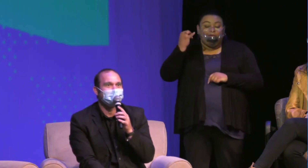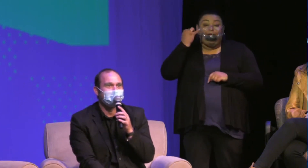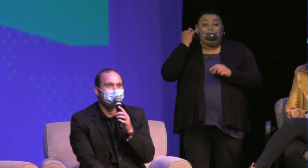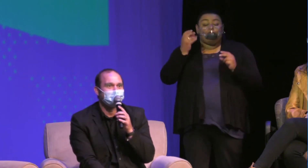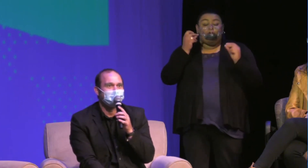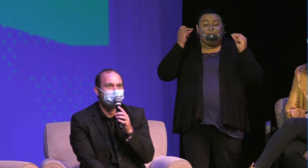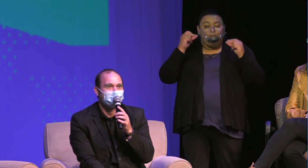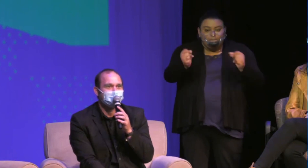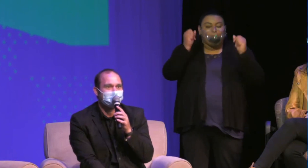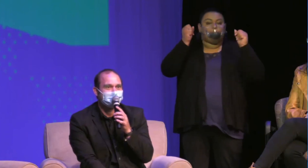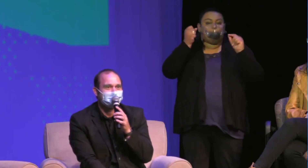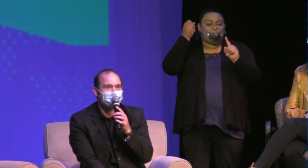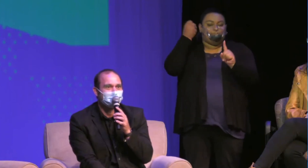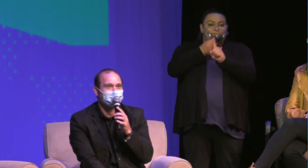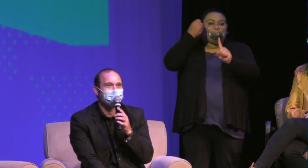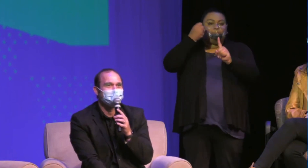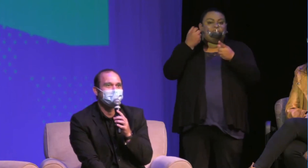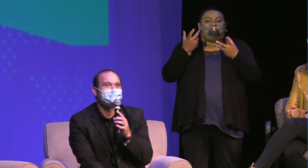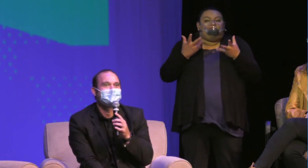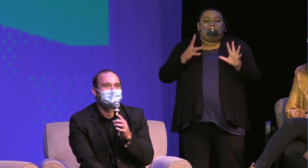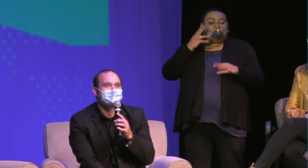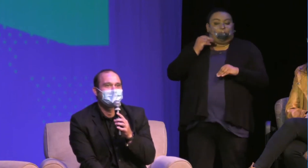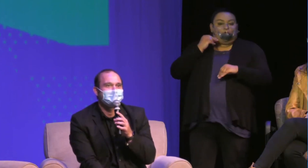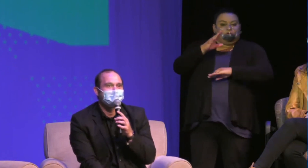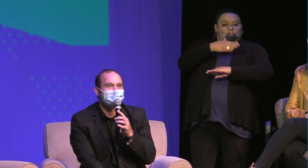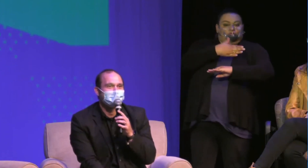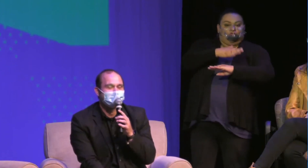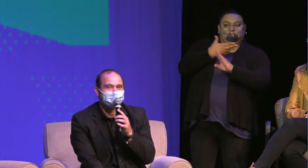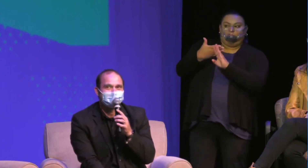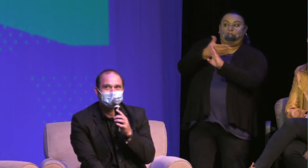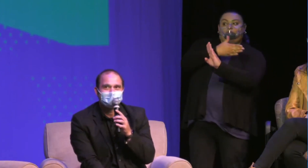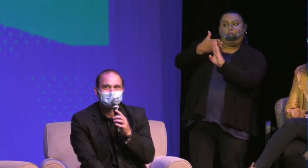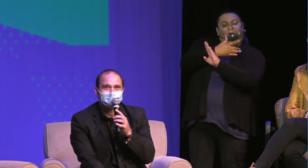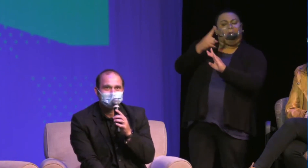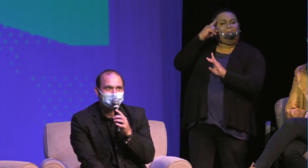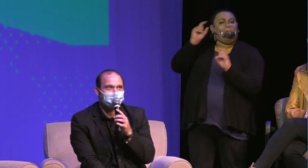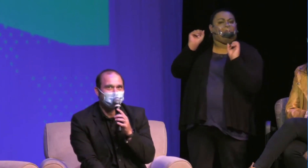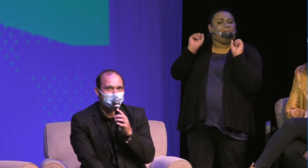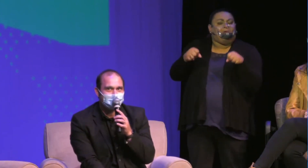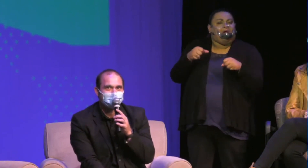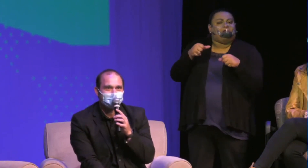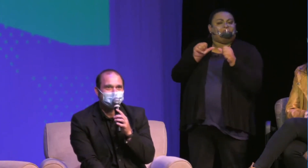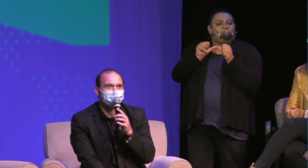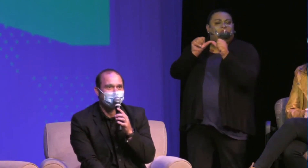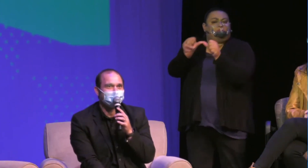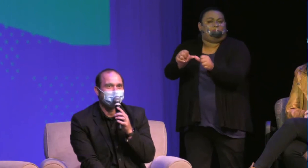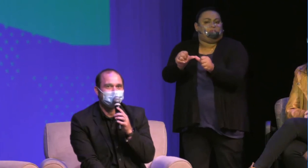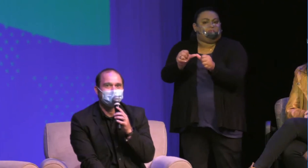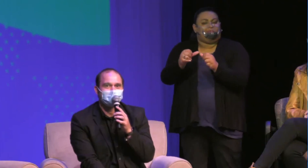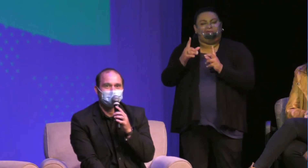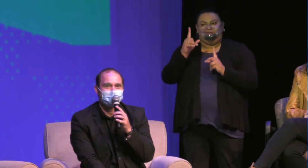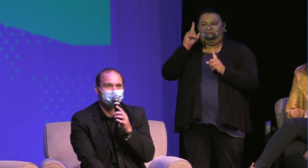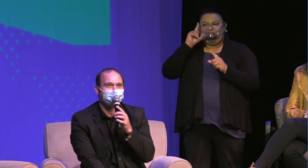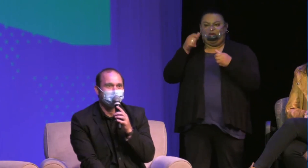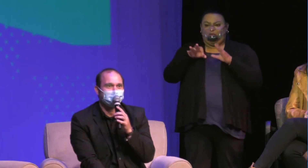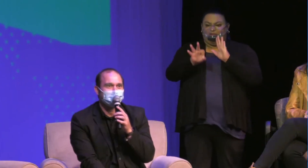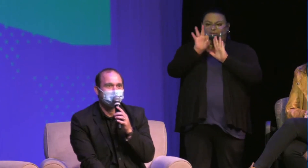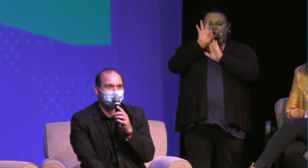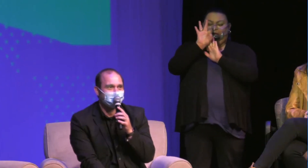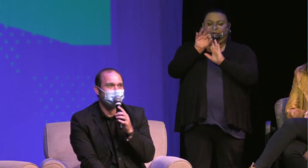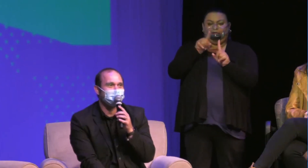sudden thing and I had already experienced that world, I think I would find ways around. I think I would